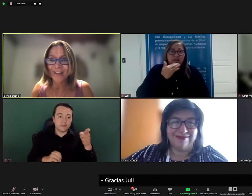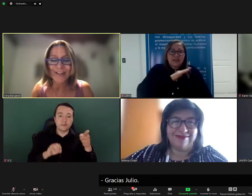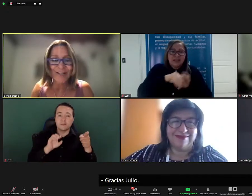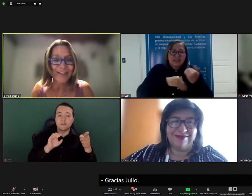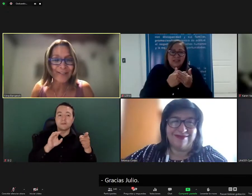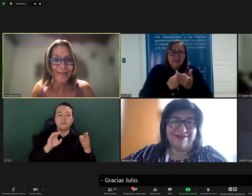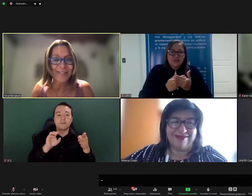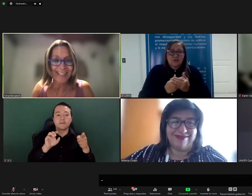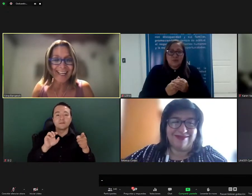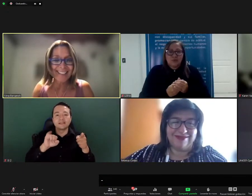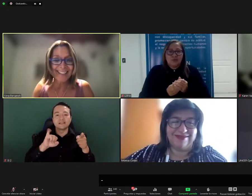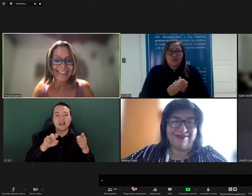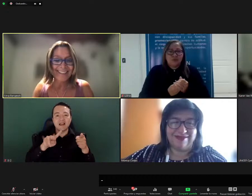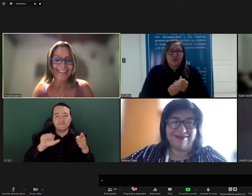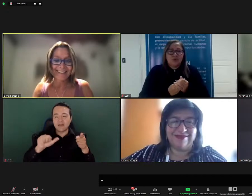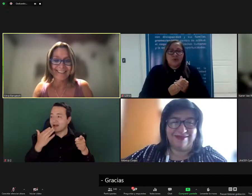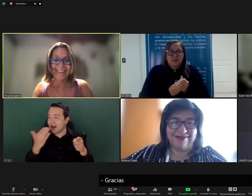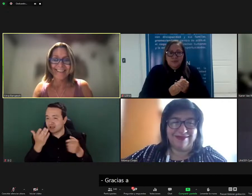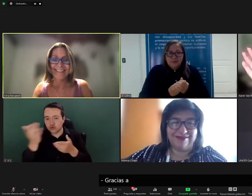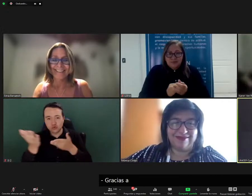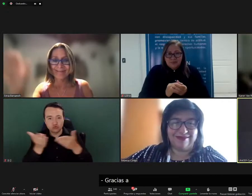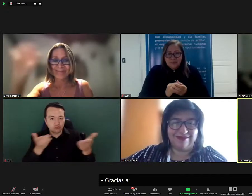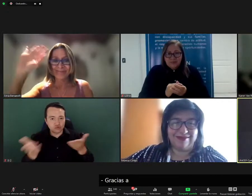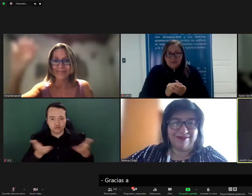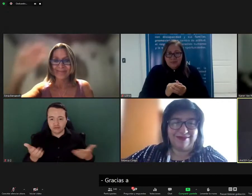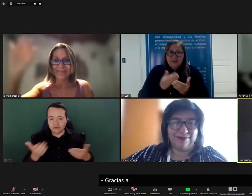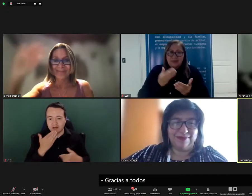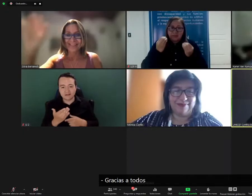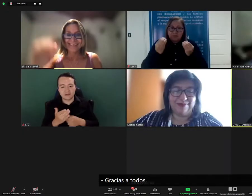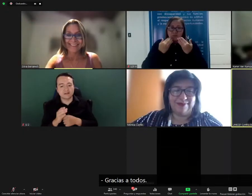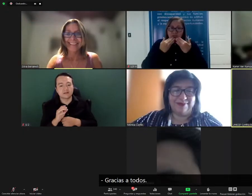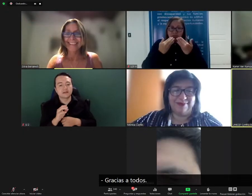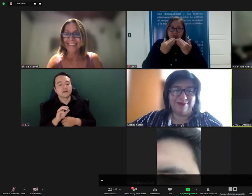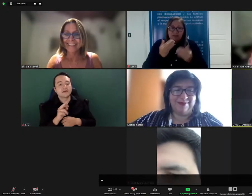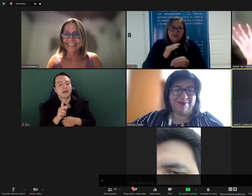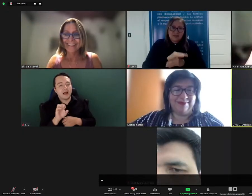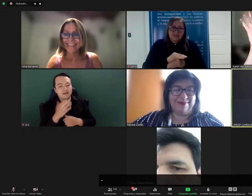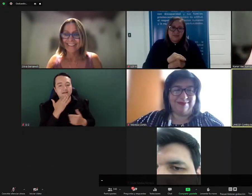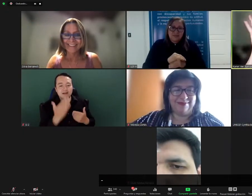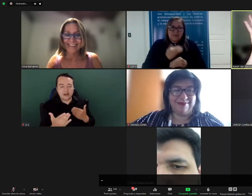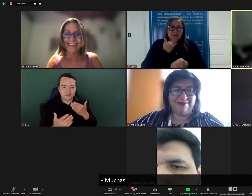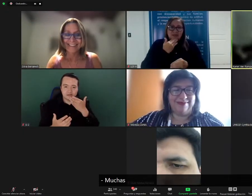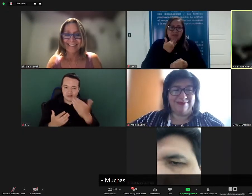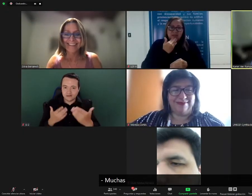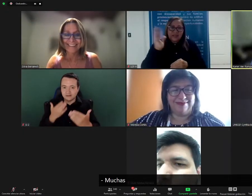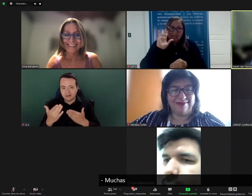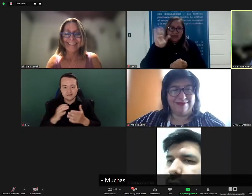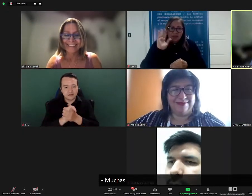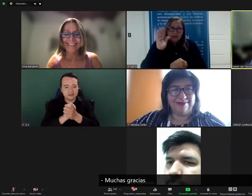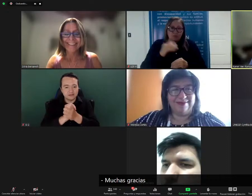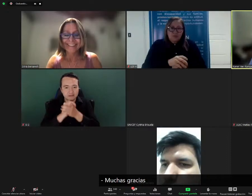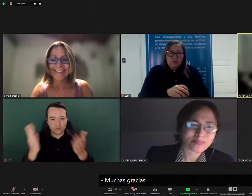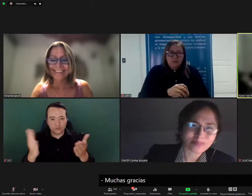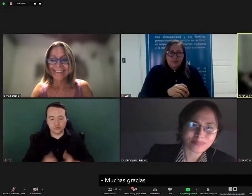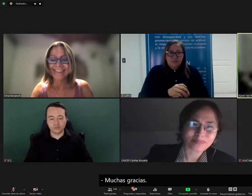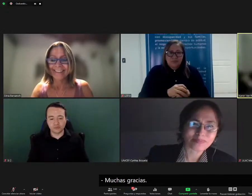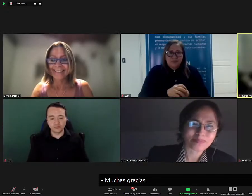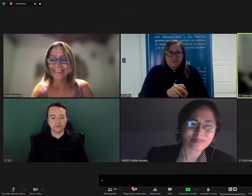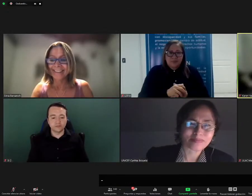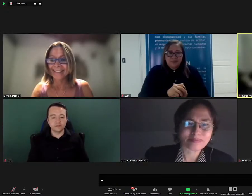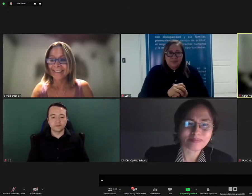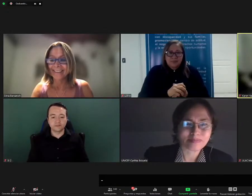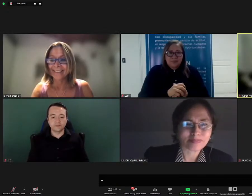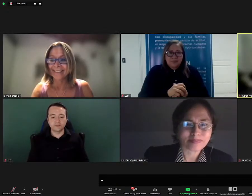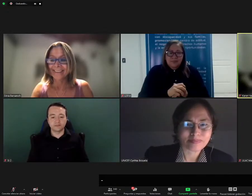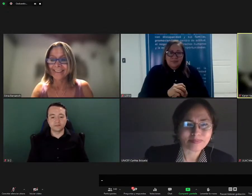would like to thank you all really yes thank you thank you greetings